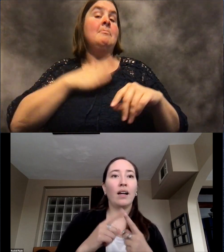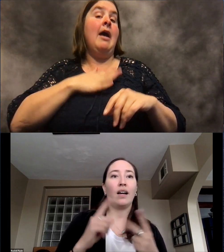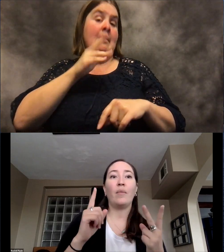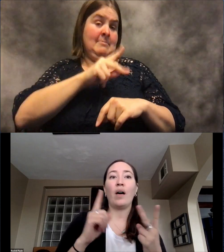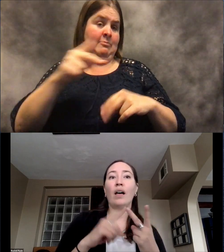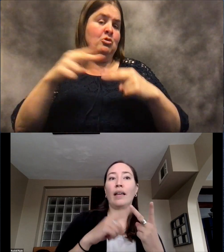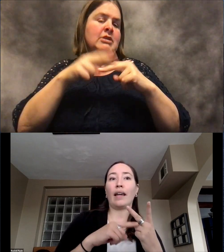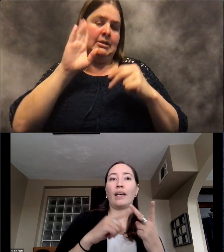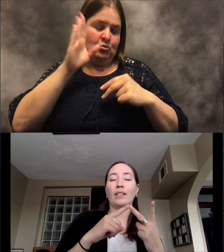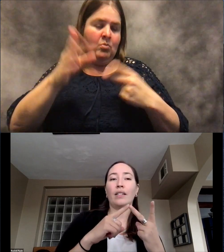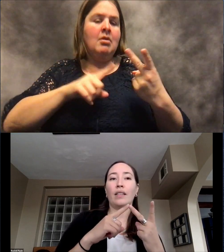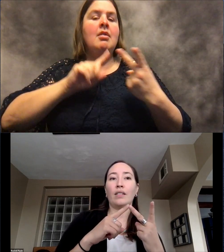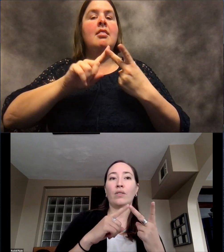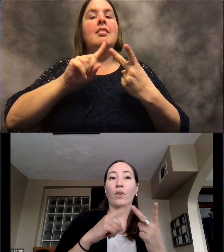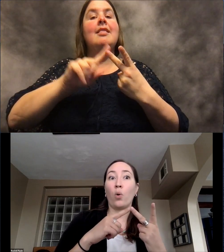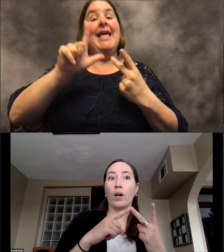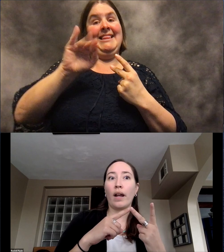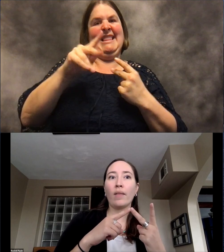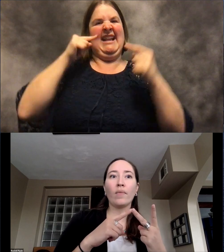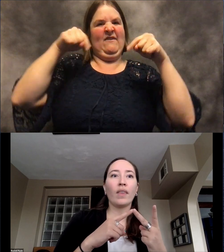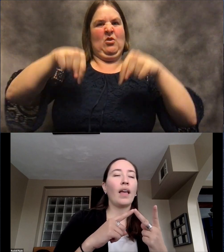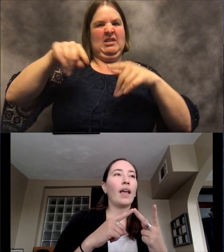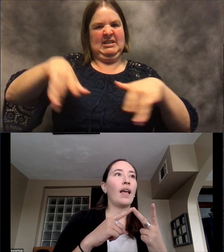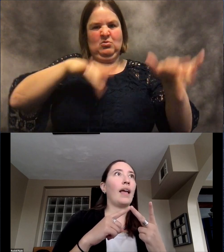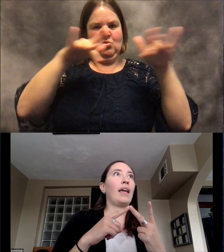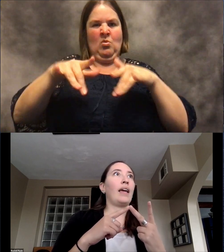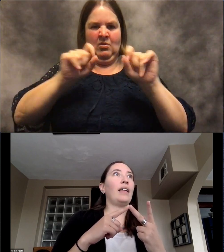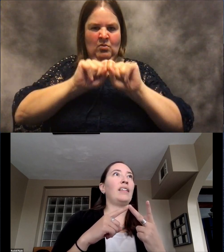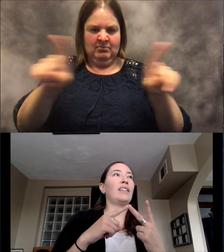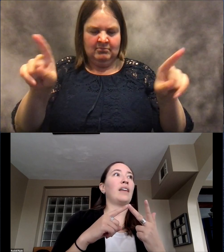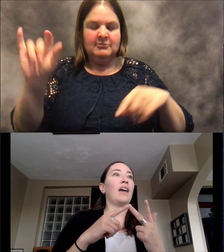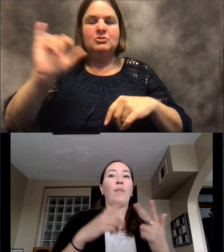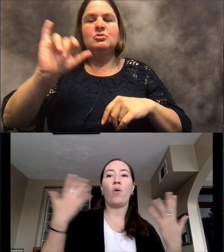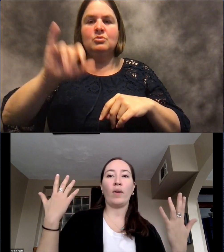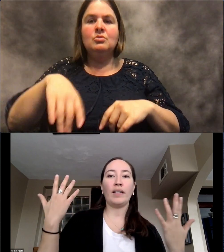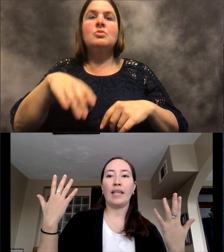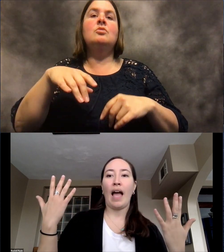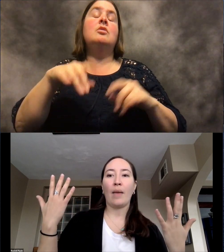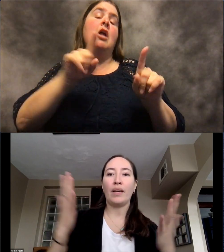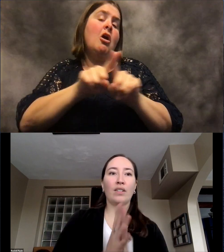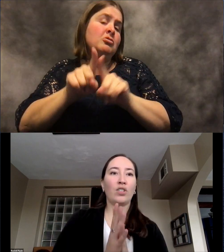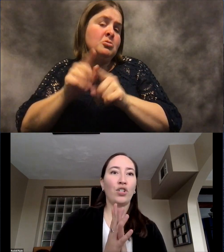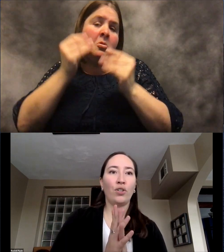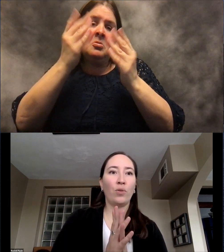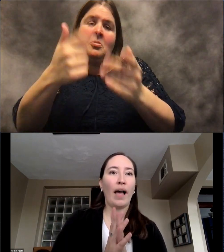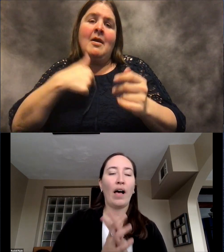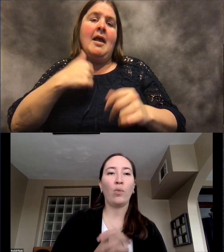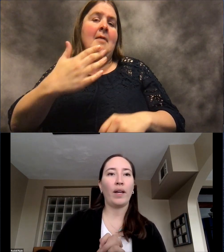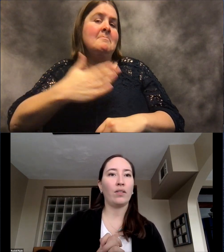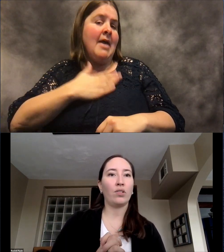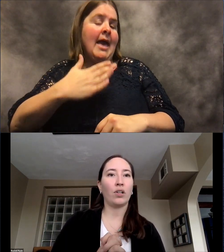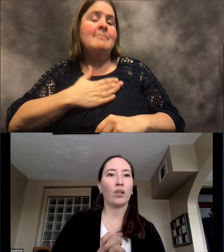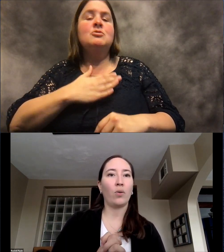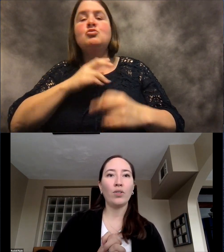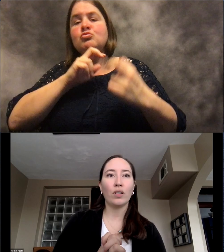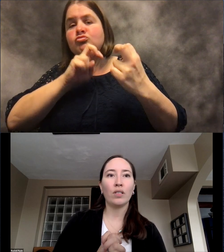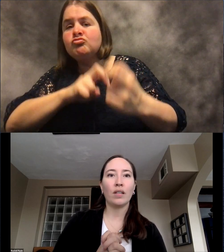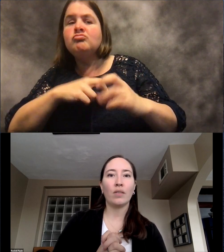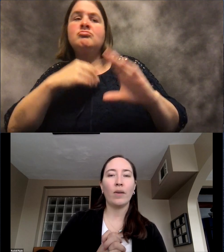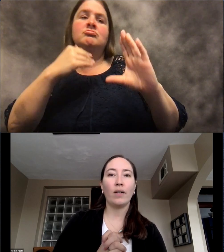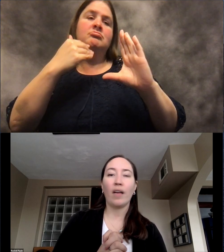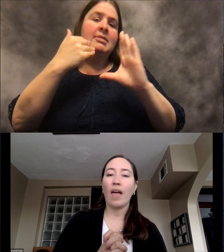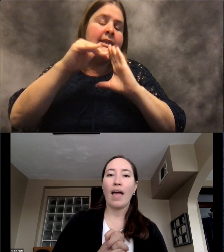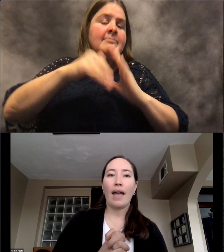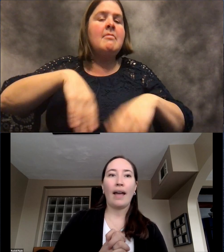slides, a link to this recording, and I'm always happy to help answer questions